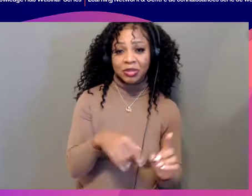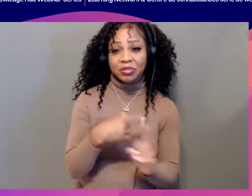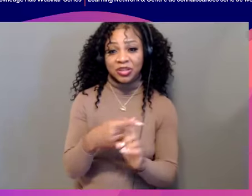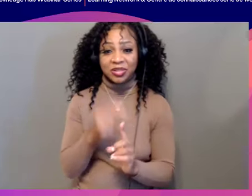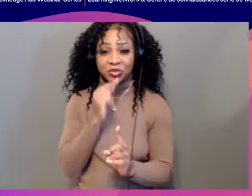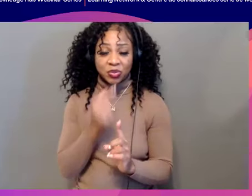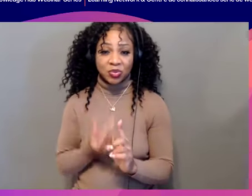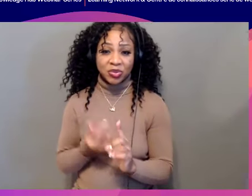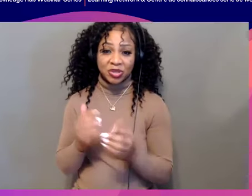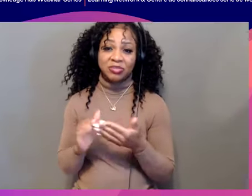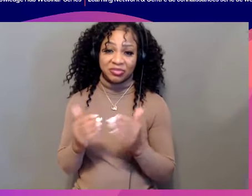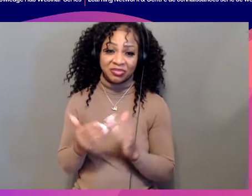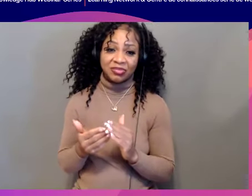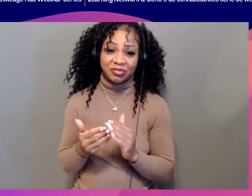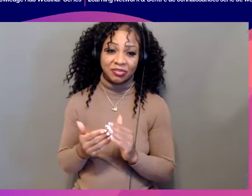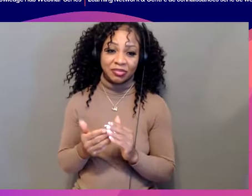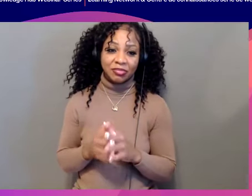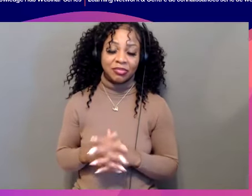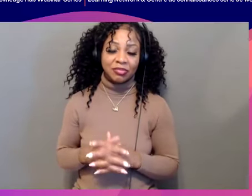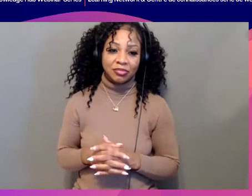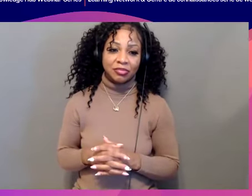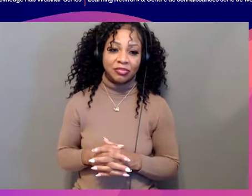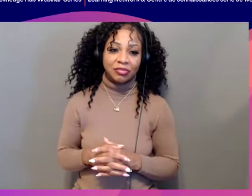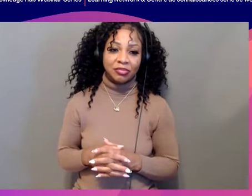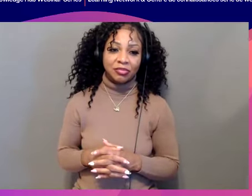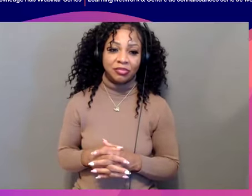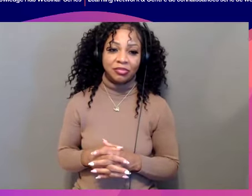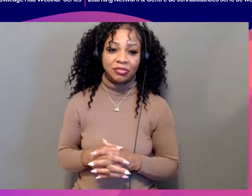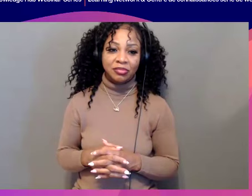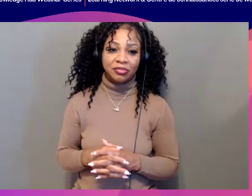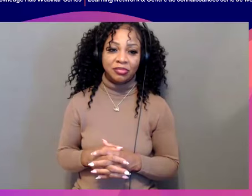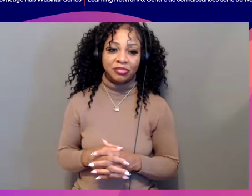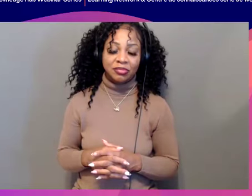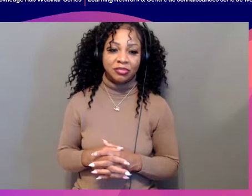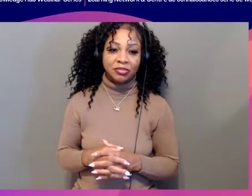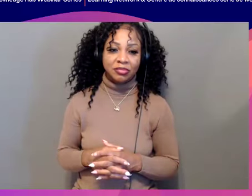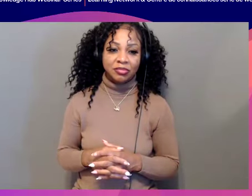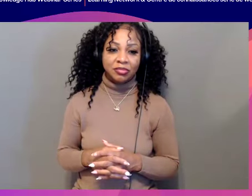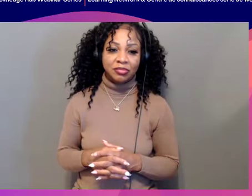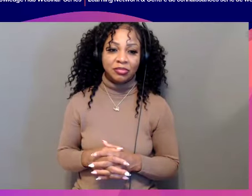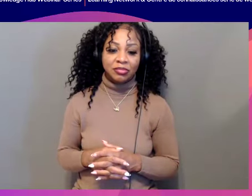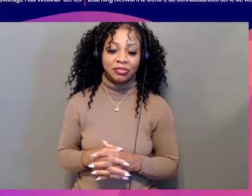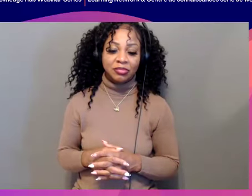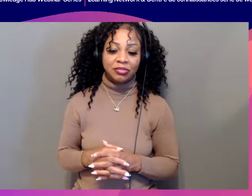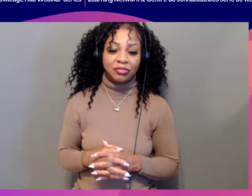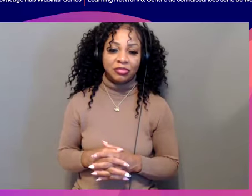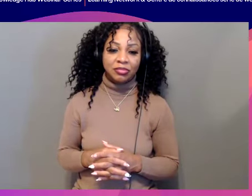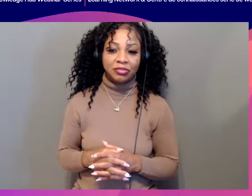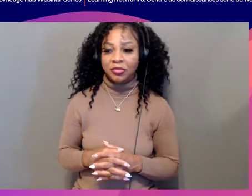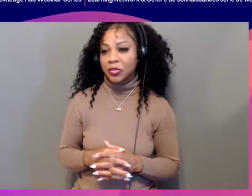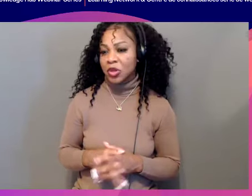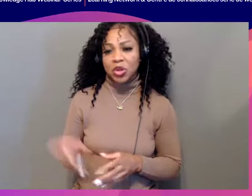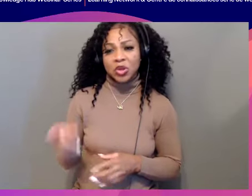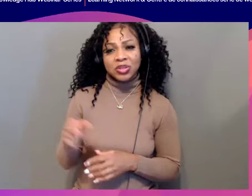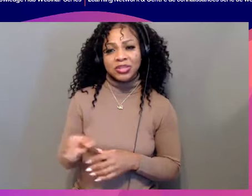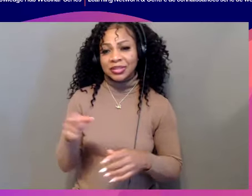queer communities. And so they're the challenge becomes that, like, who do they connect